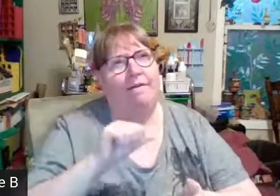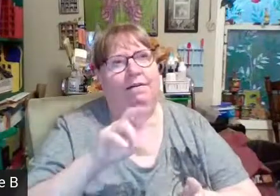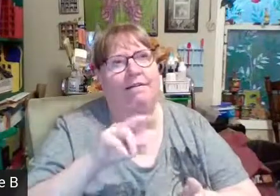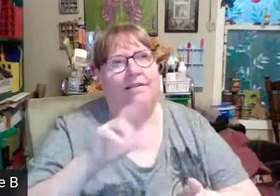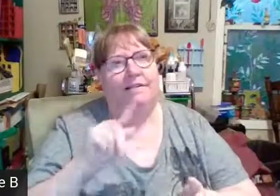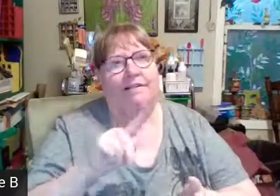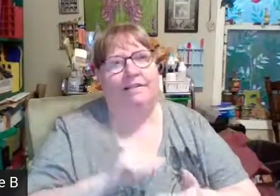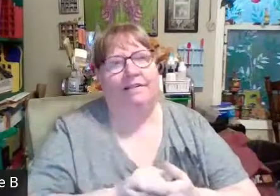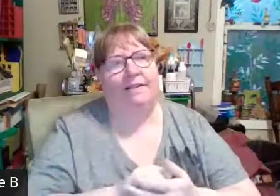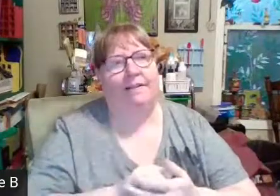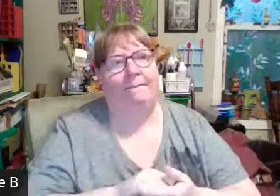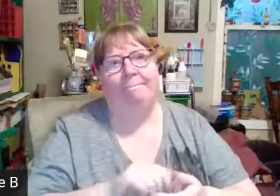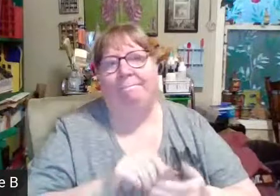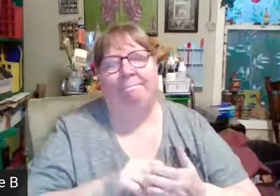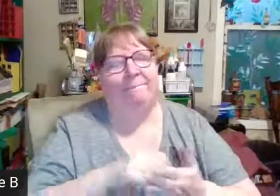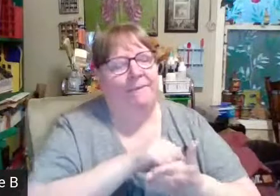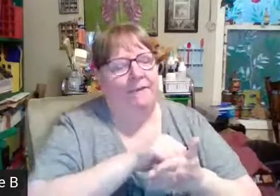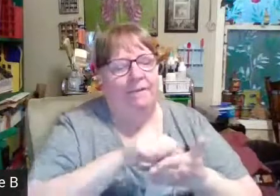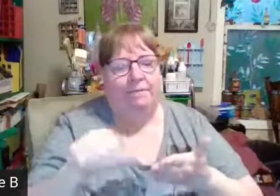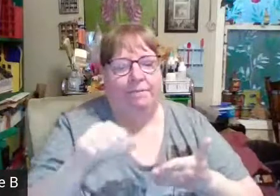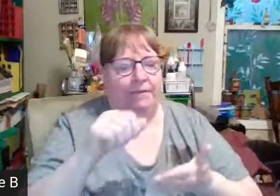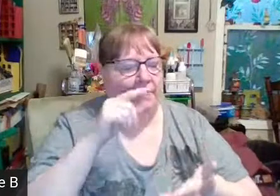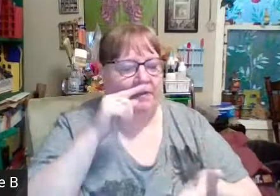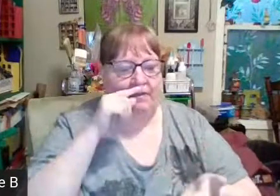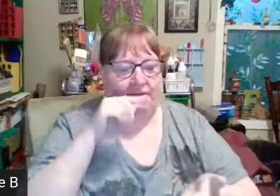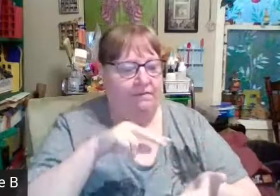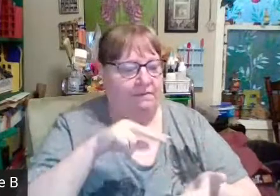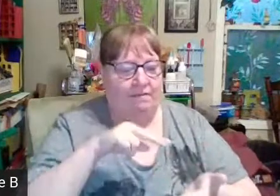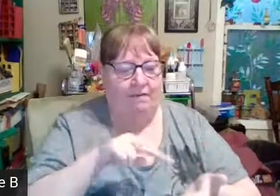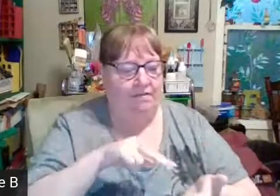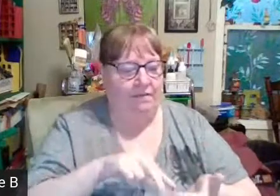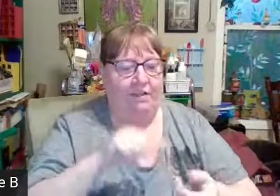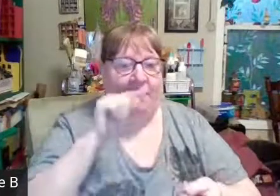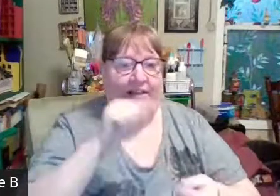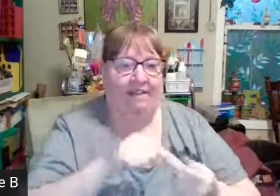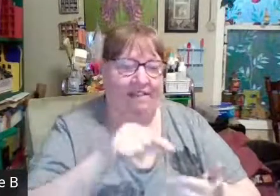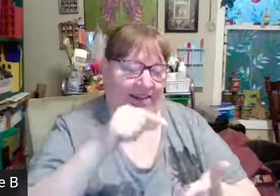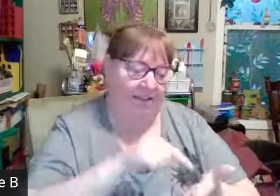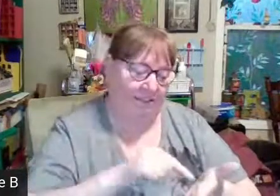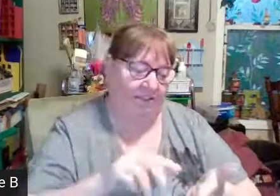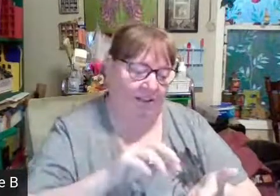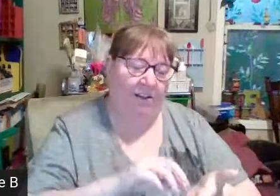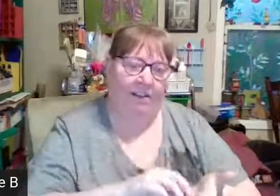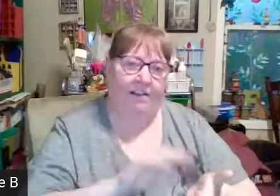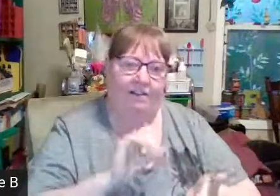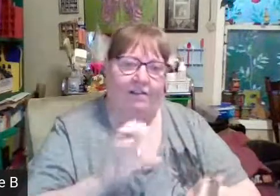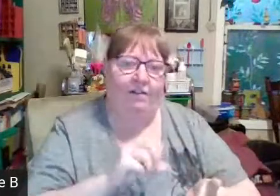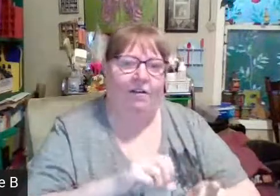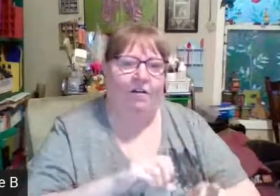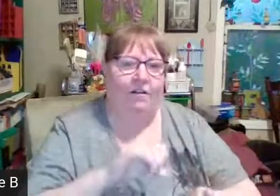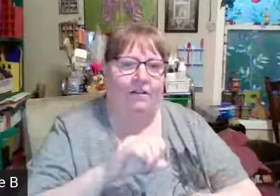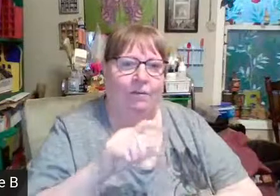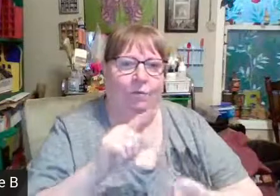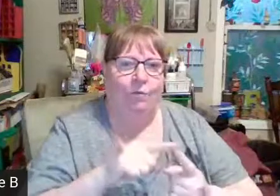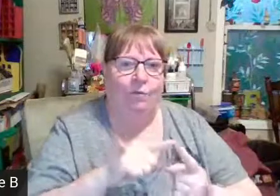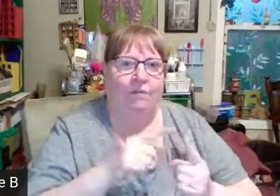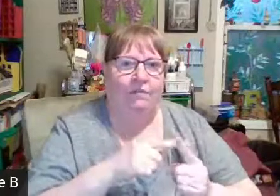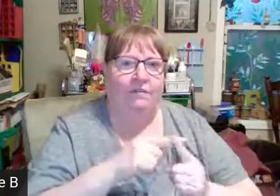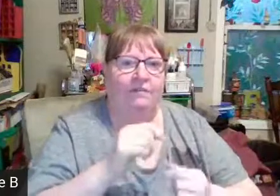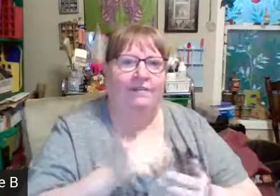it, if you happen to have that wish list set aside and some masking tape to say, oh, I saw this on blank person, you'd save me some time.